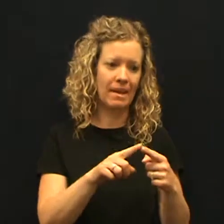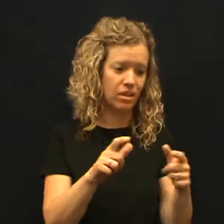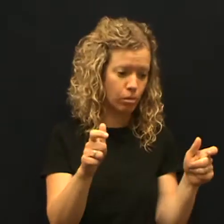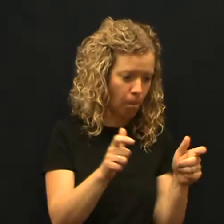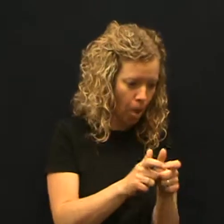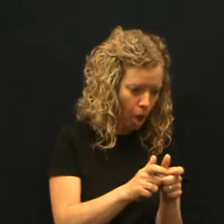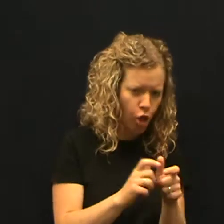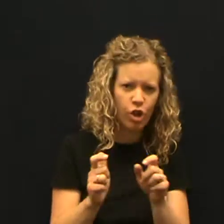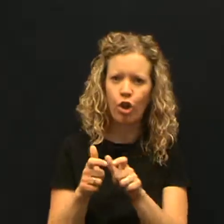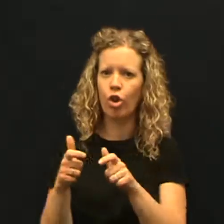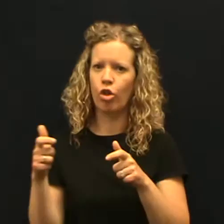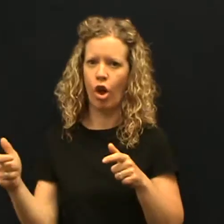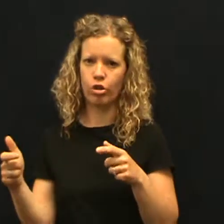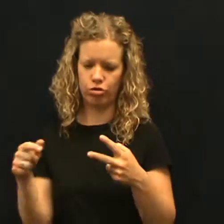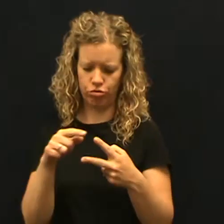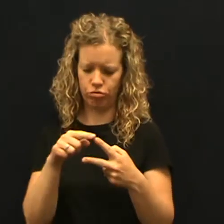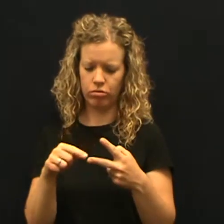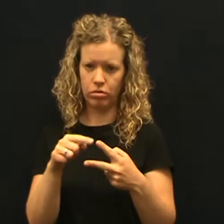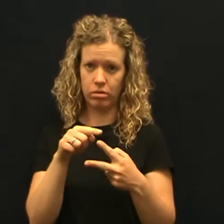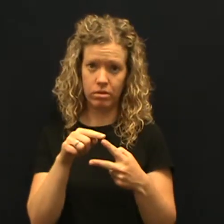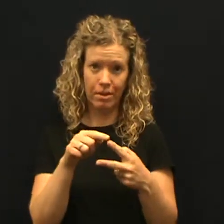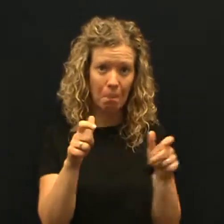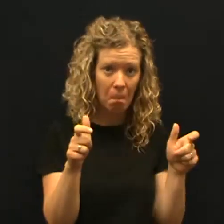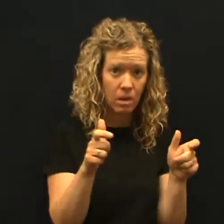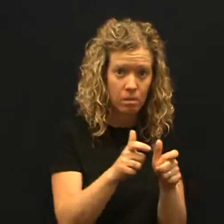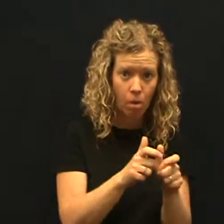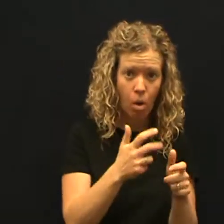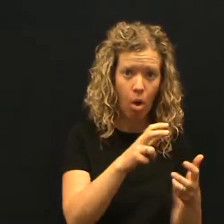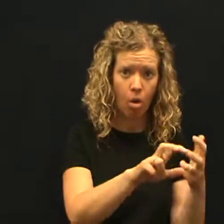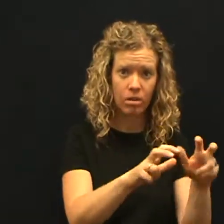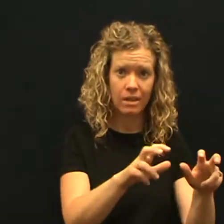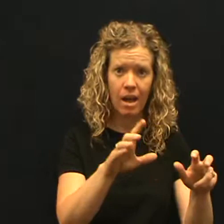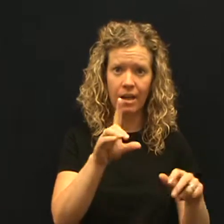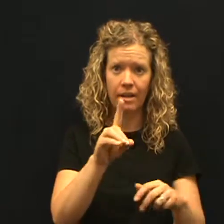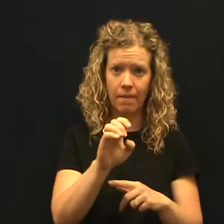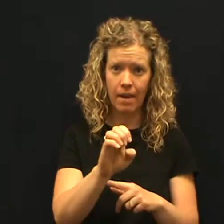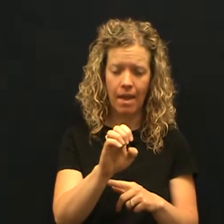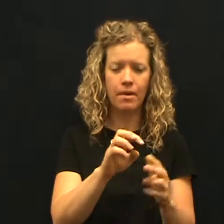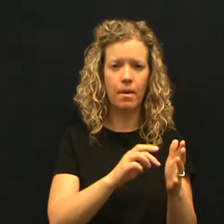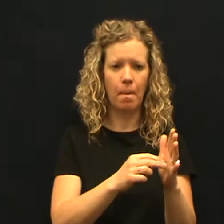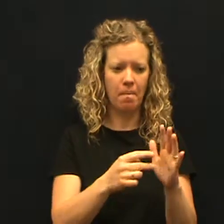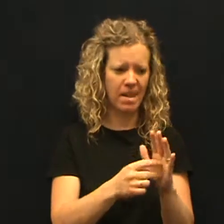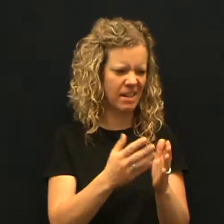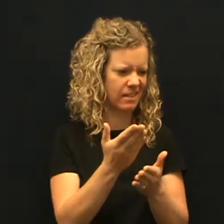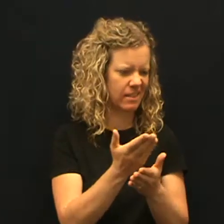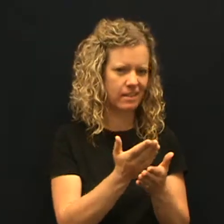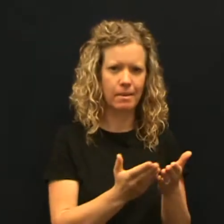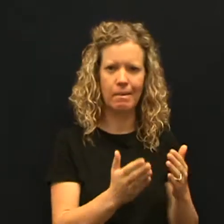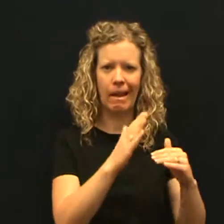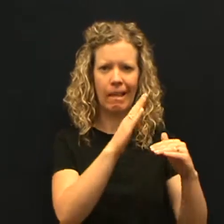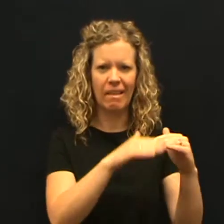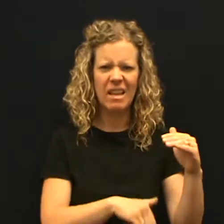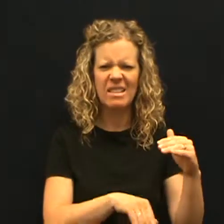dividend or a small stock dividend is a stock dividend that's less than 20 to